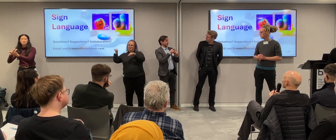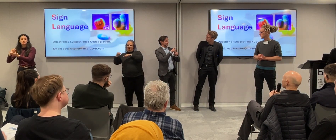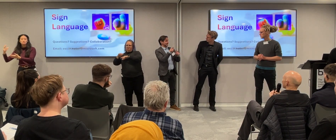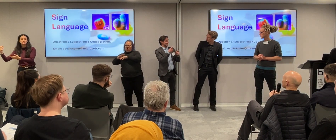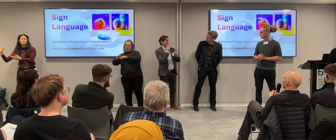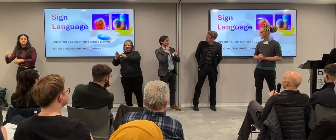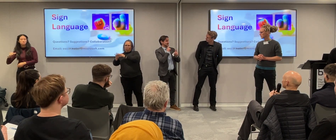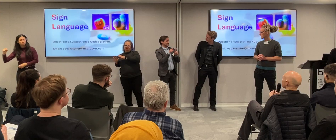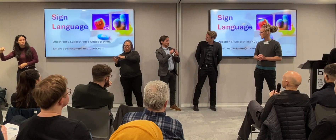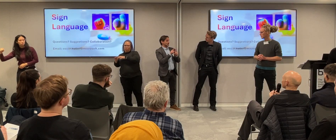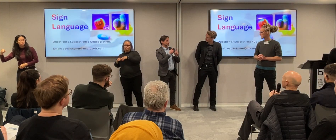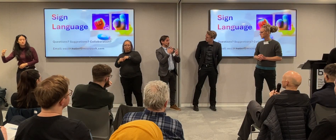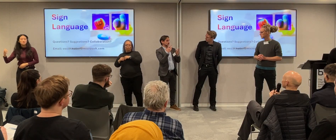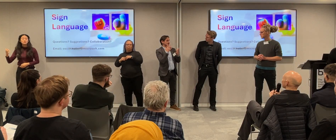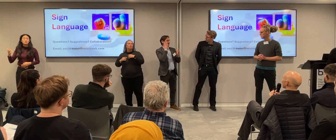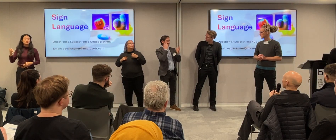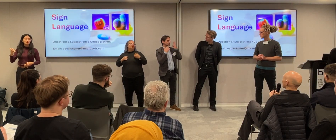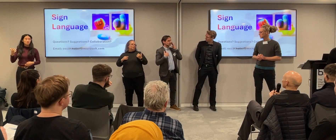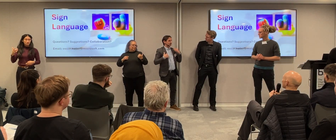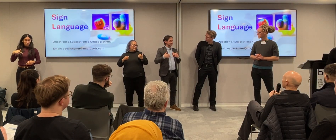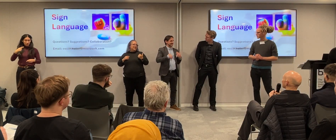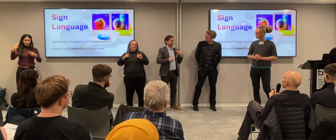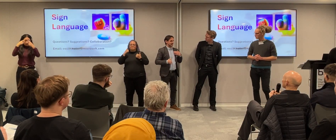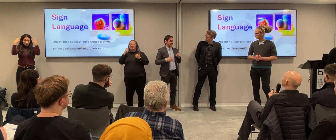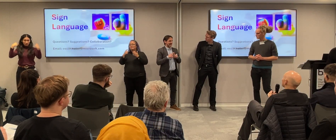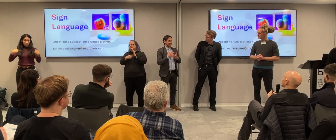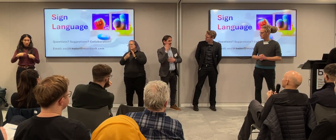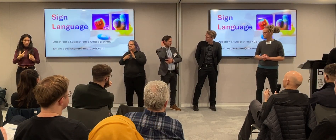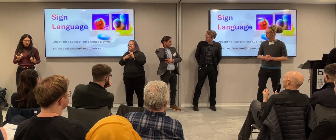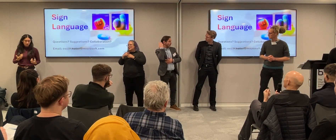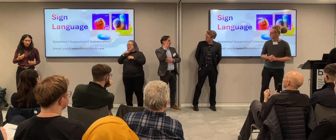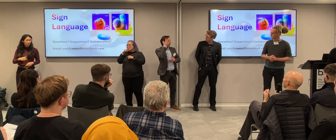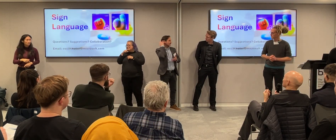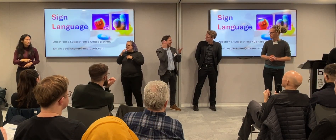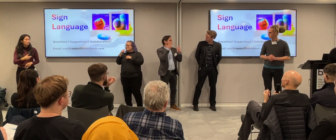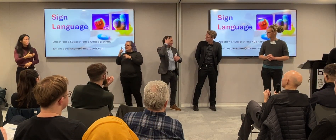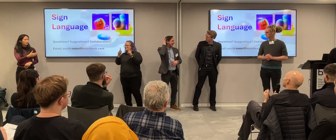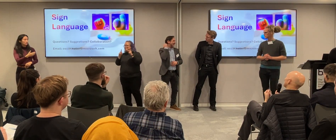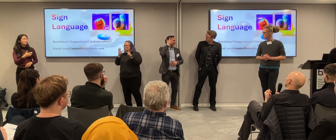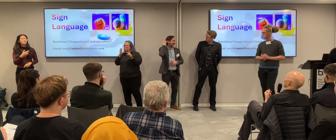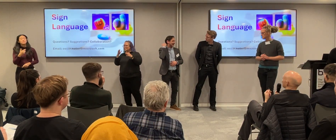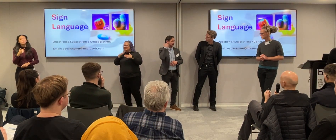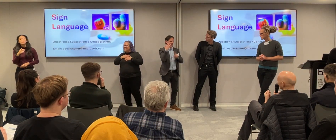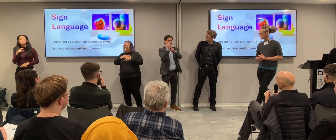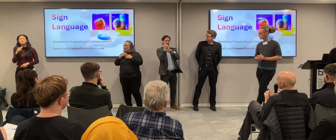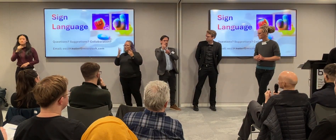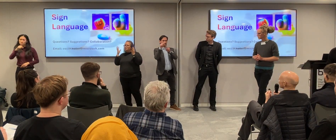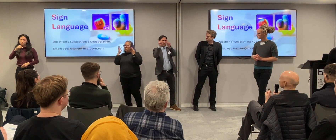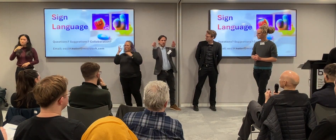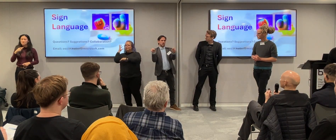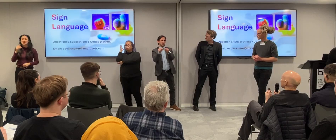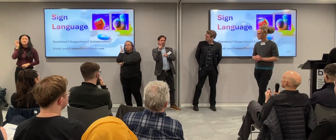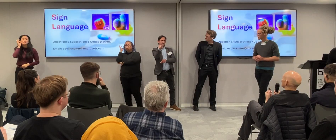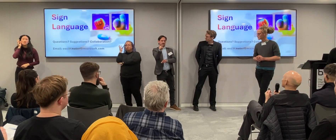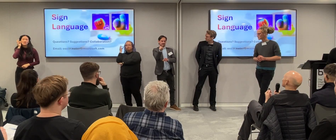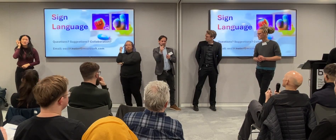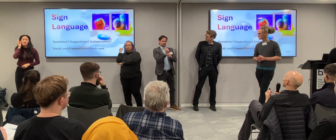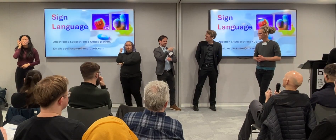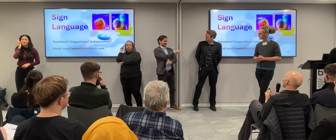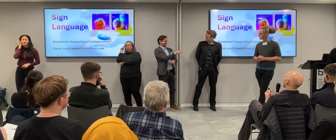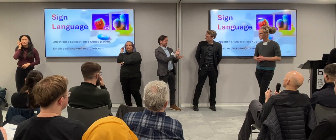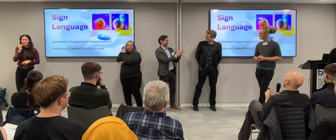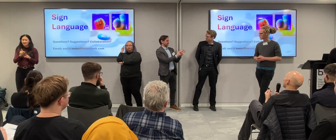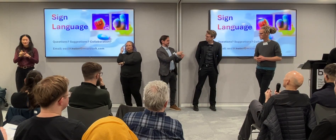Yes, because sometimes the hearing people will also be touching their bodies as well, and they'll be playing with their hair, and and I